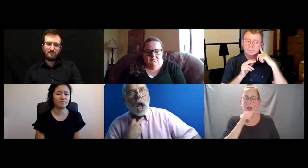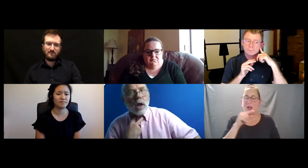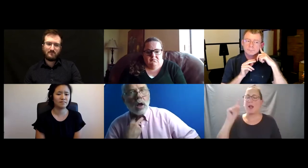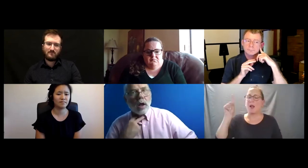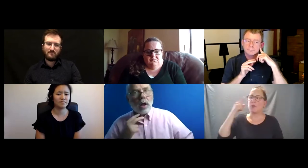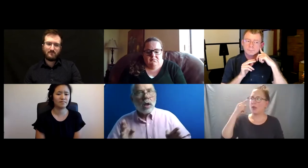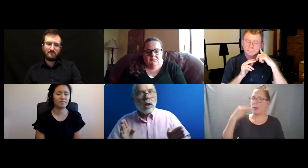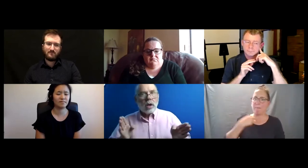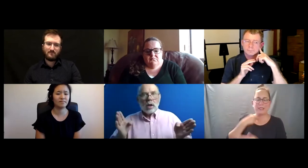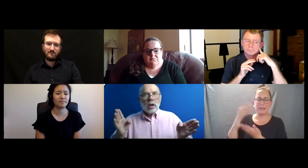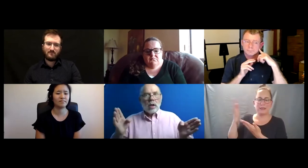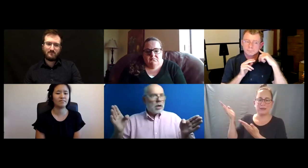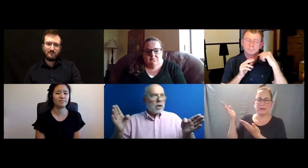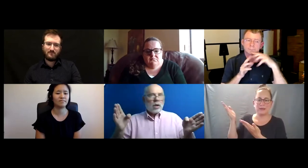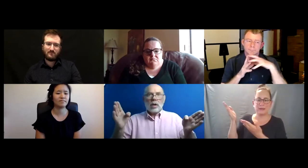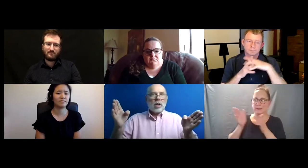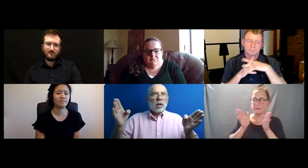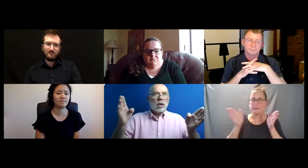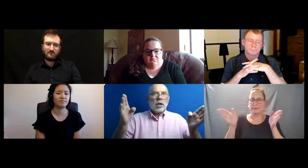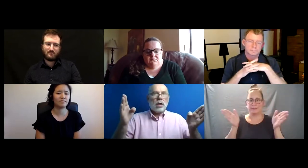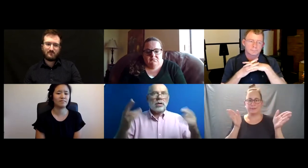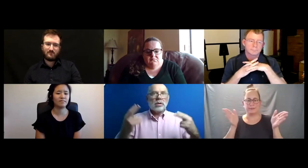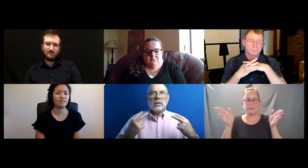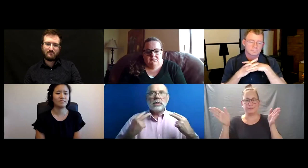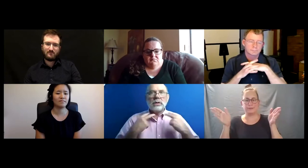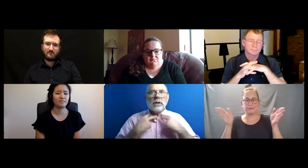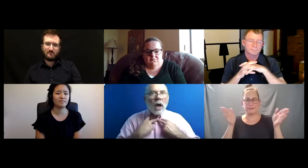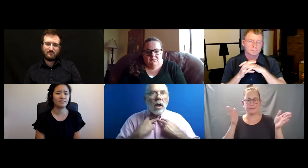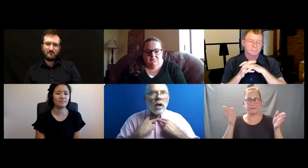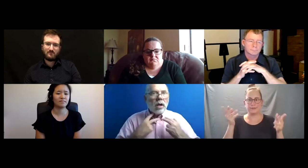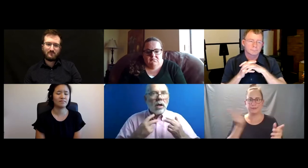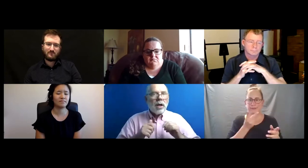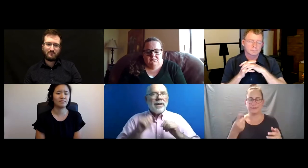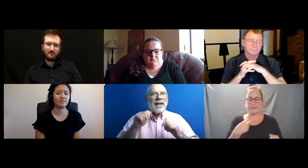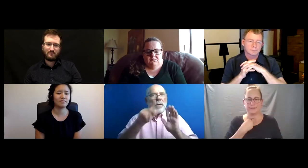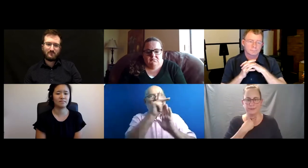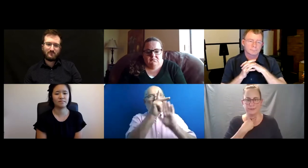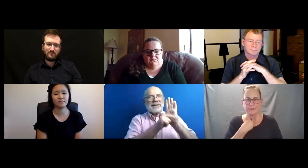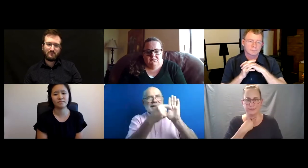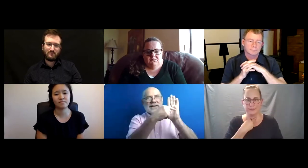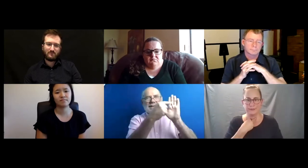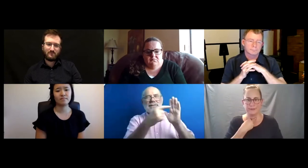cannot hire these agencies. So there are